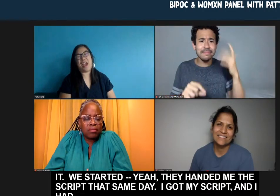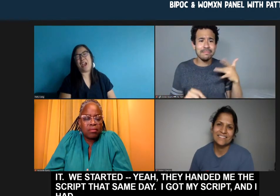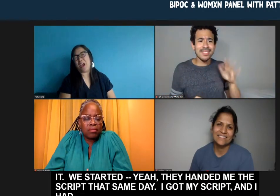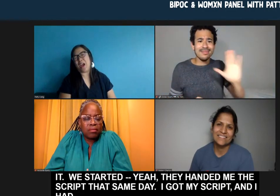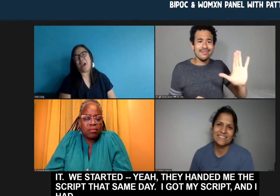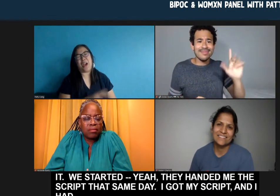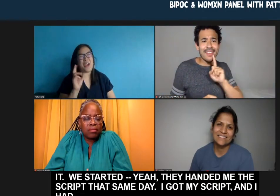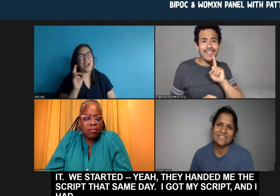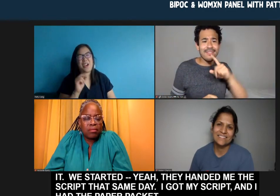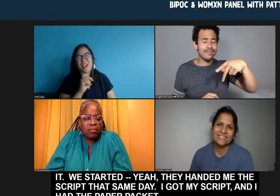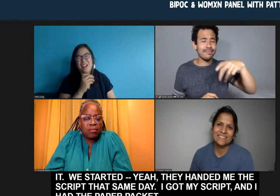read.